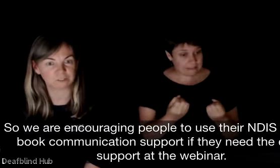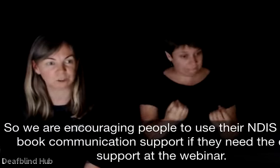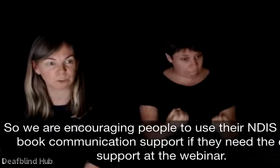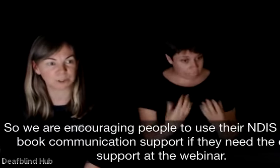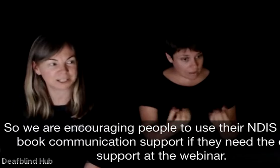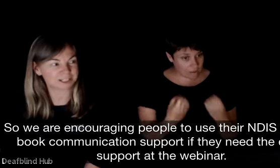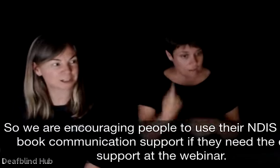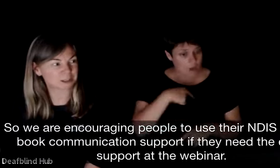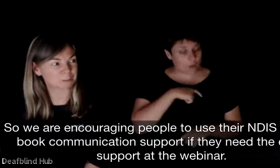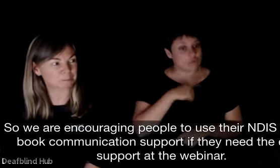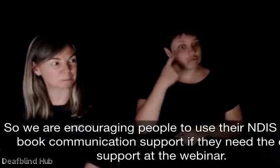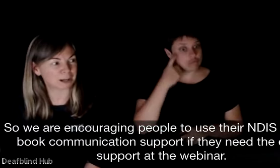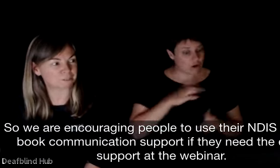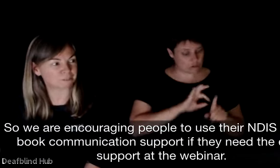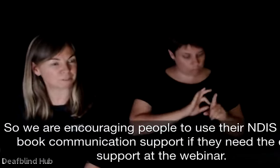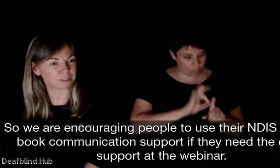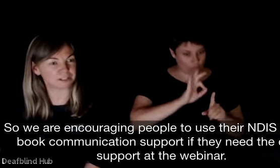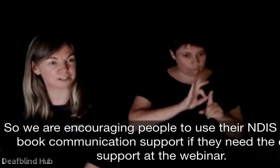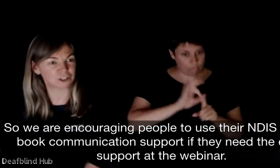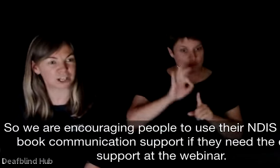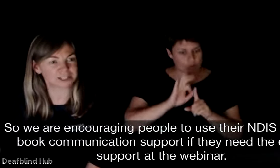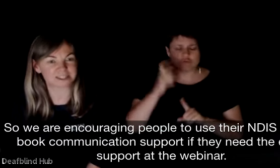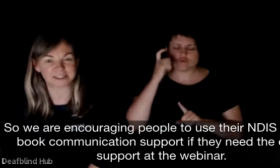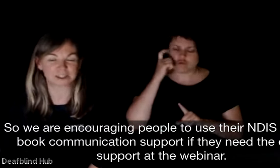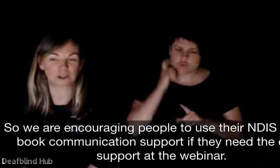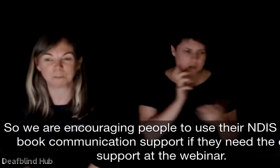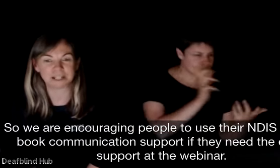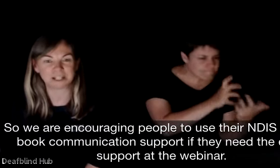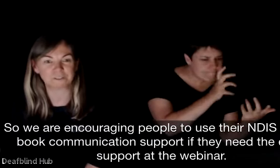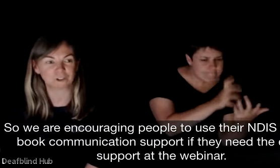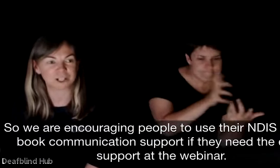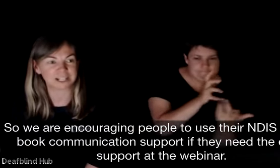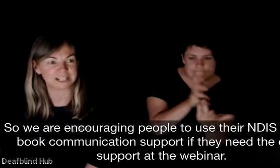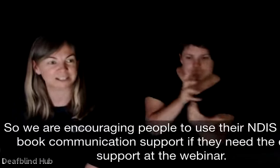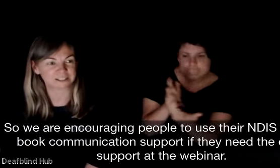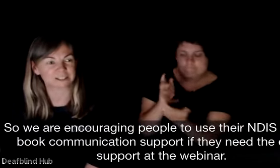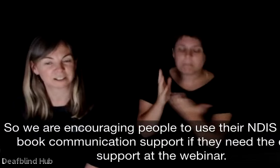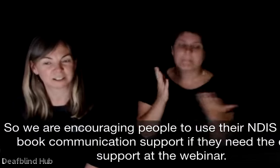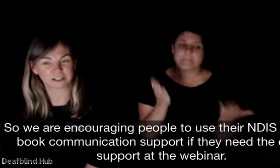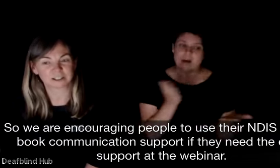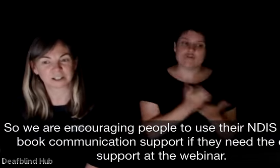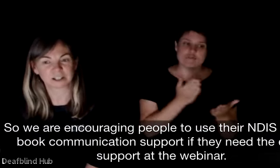for everybody, but it's just too many different needs.